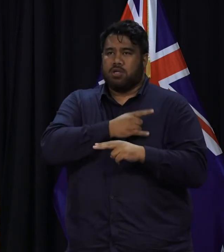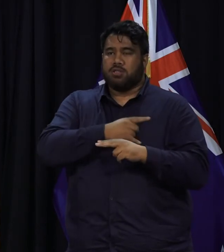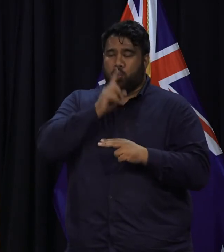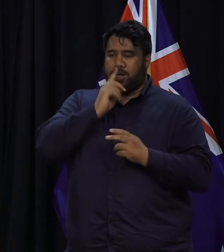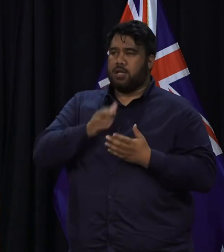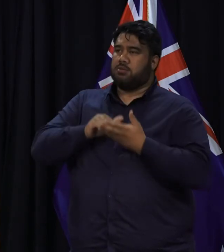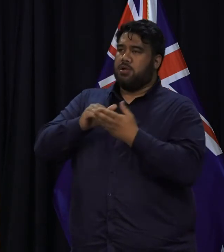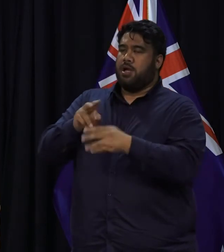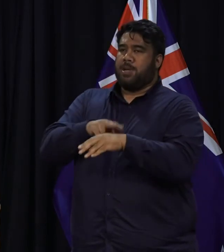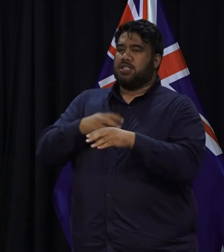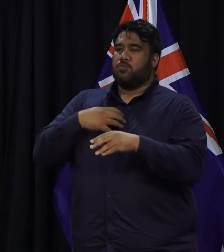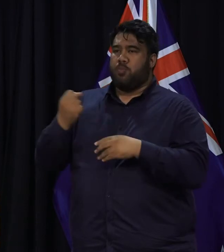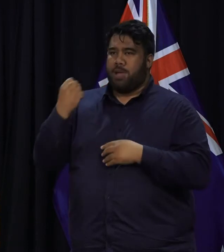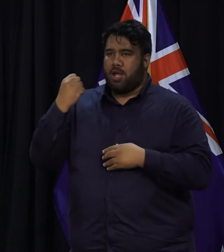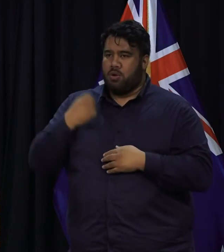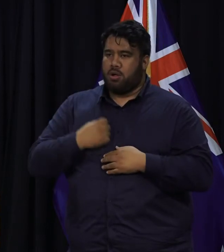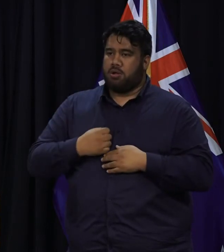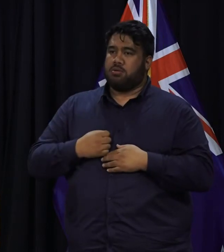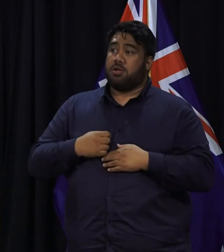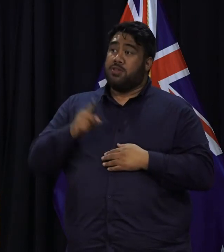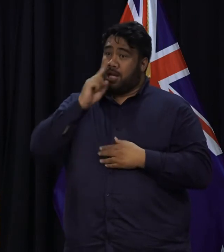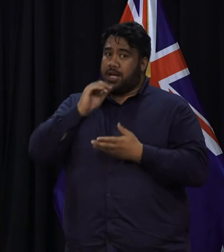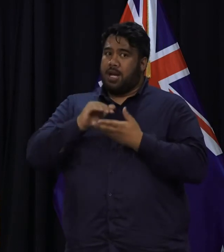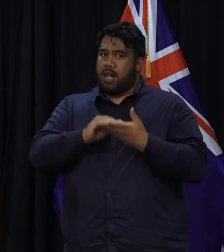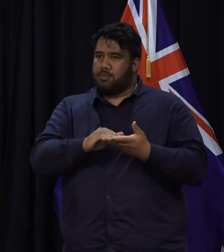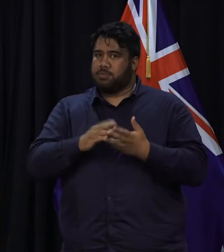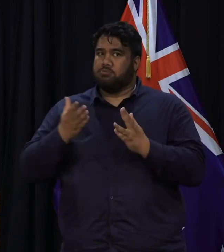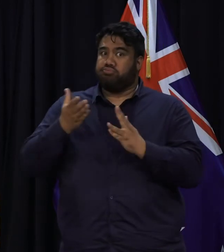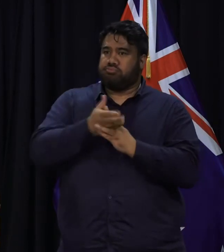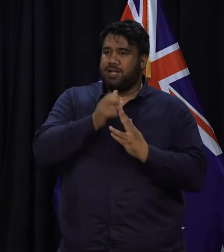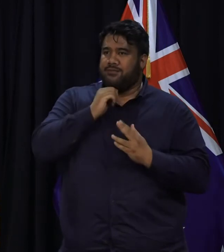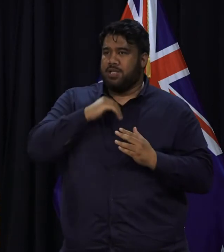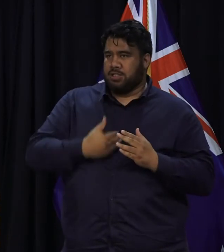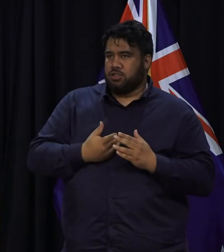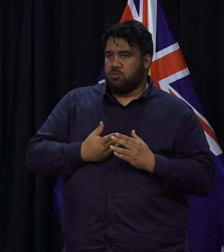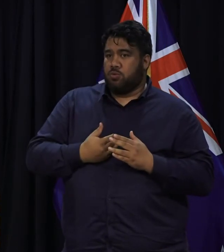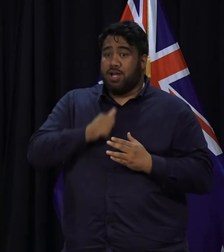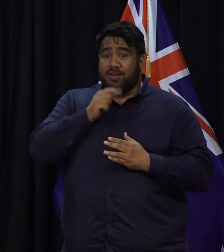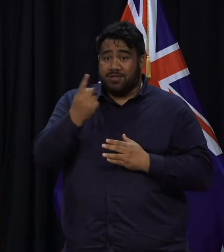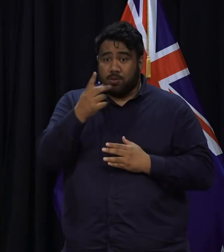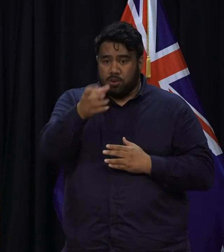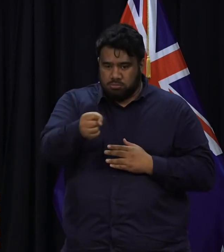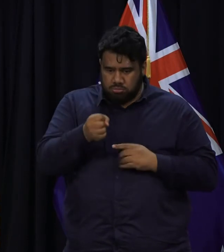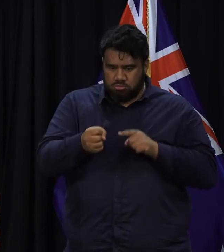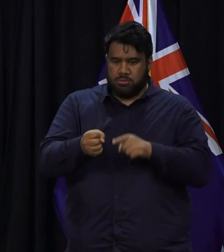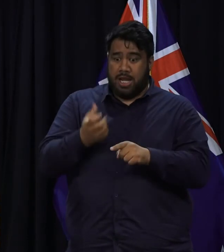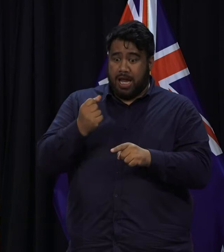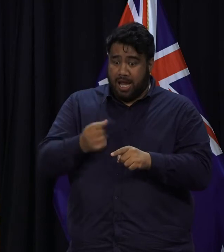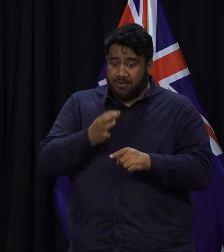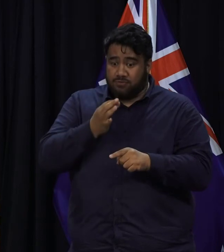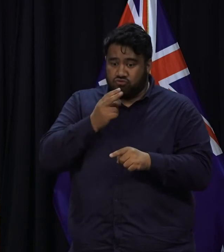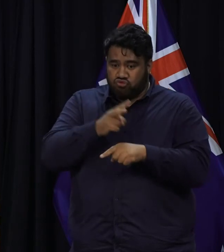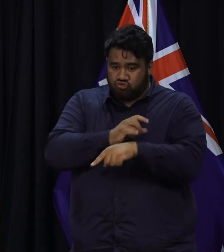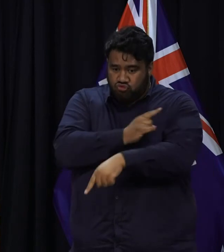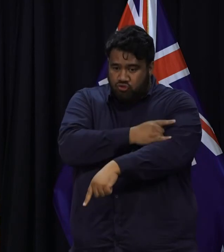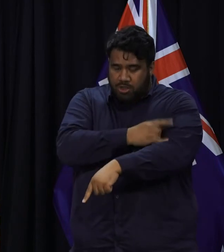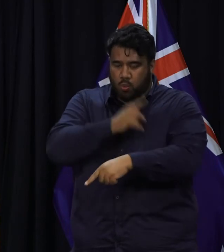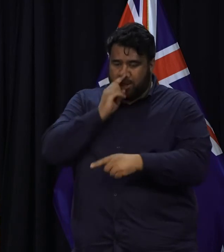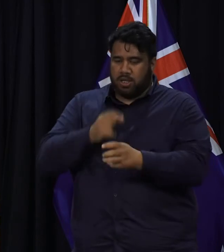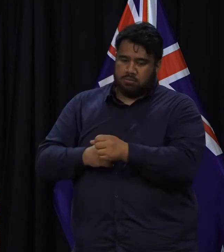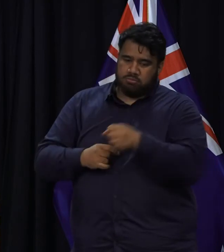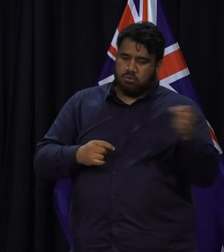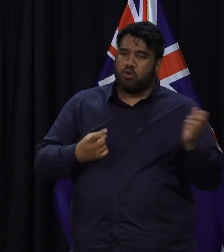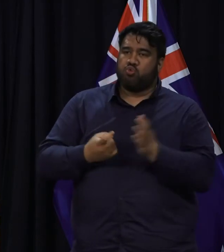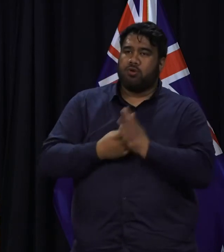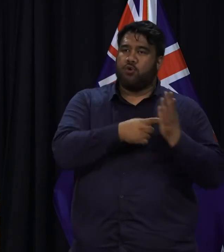so, the preference is there that people in possession be referred into health services. That's only just happened. I